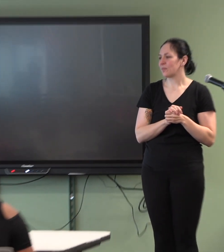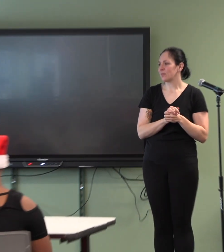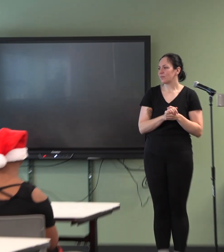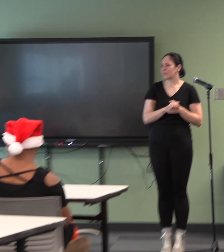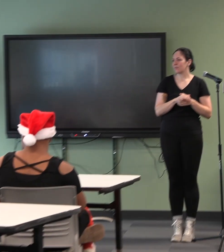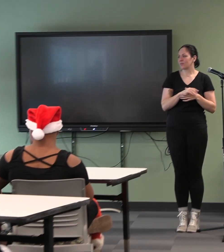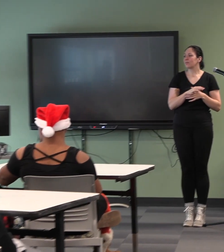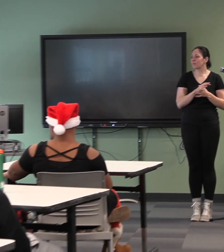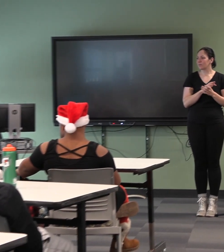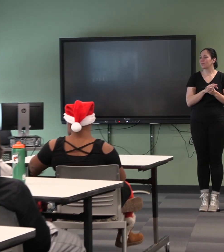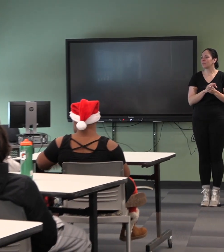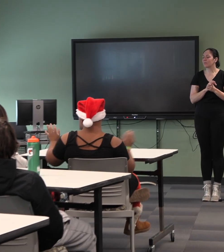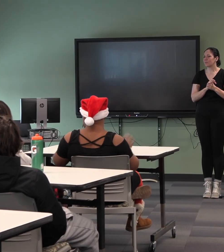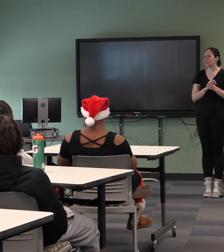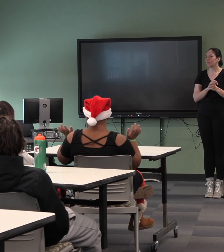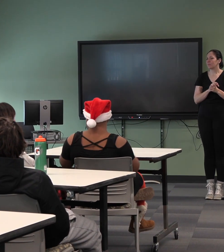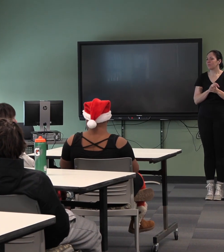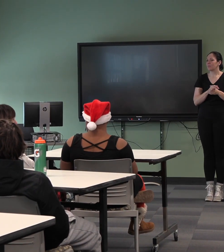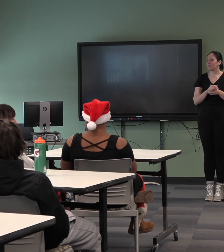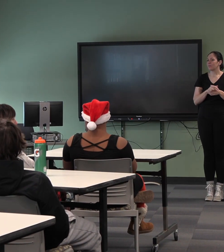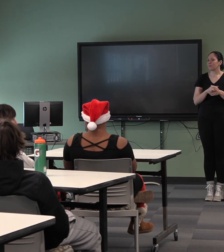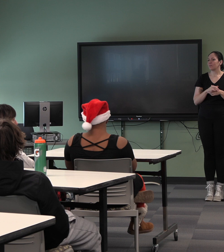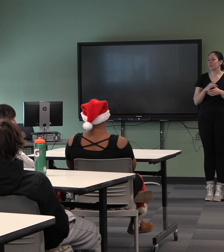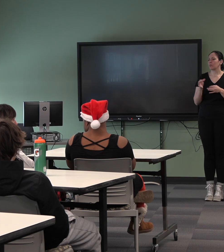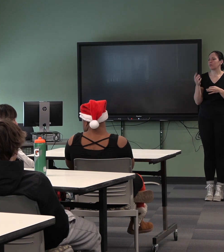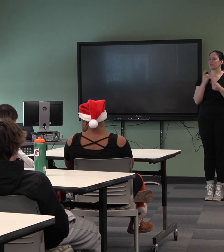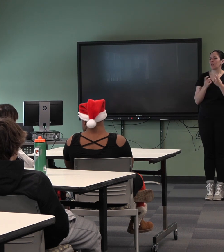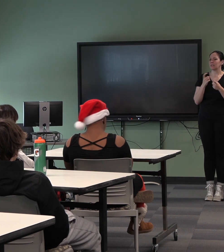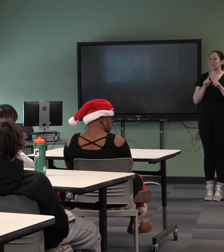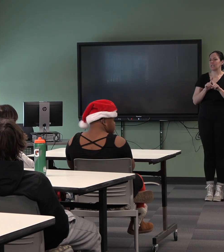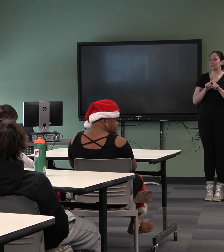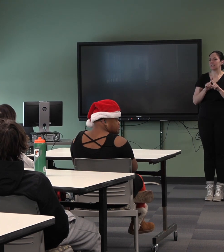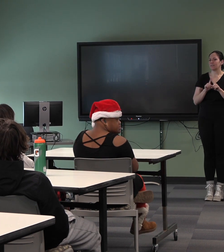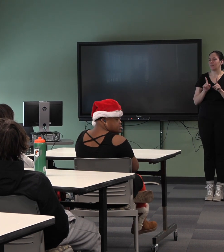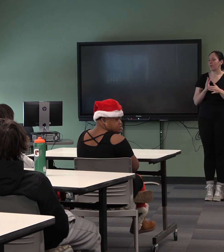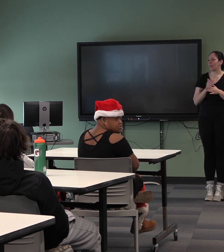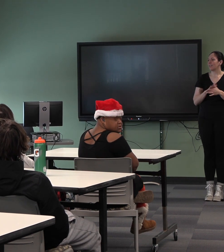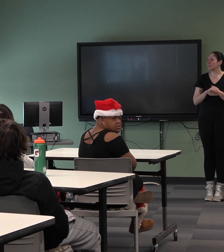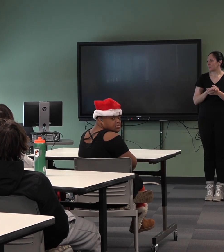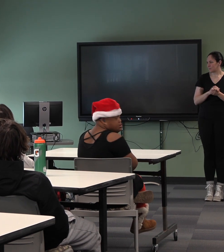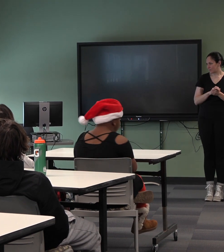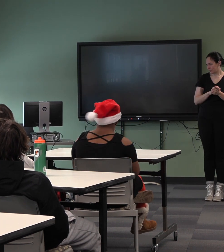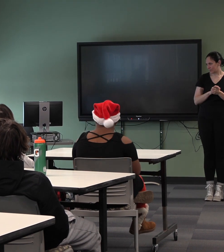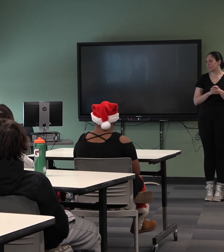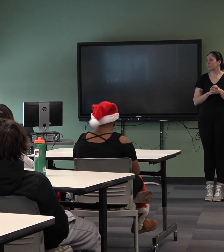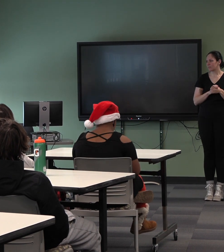they would find interesting as well, is maybe the difference between like regular sign language versus signs with exact English, and like when it's appropriate